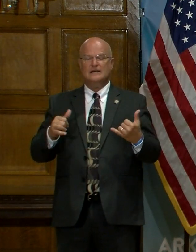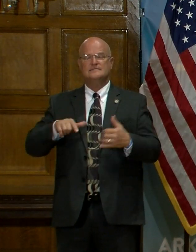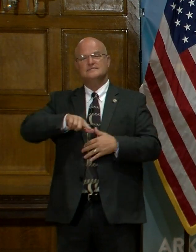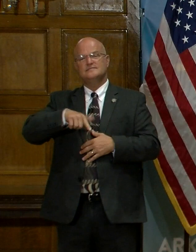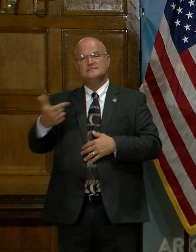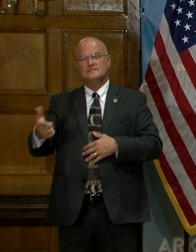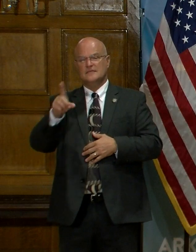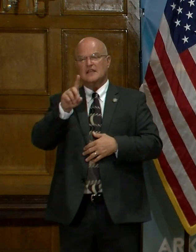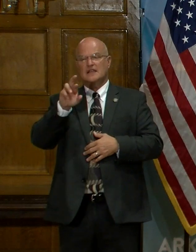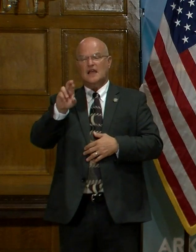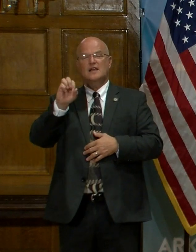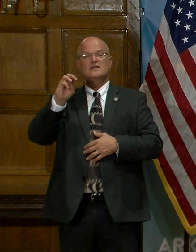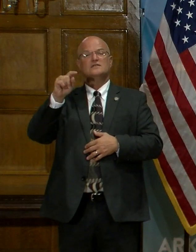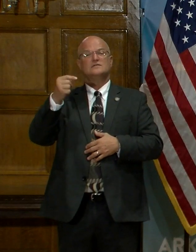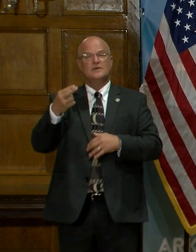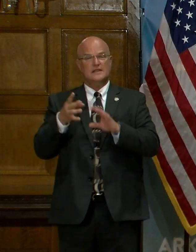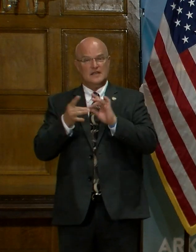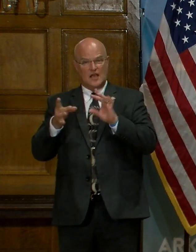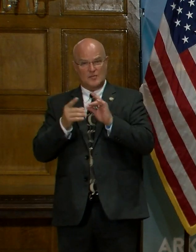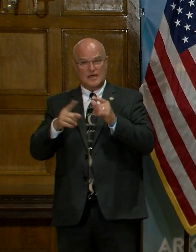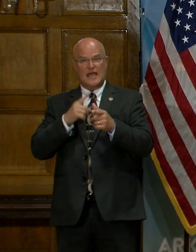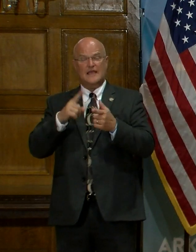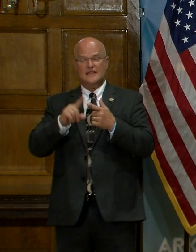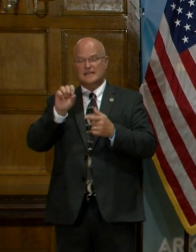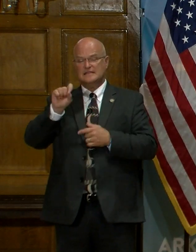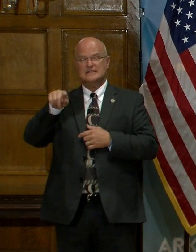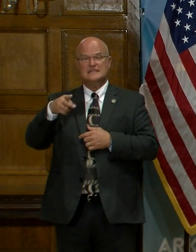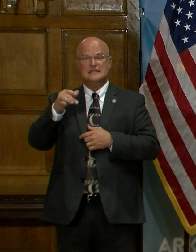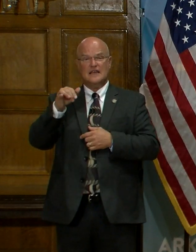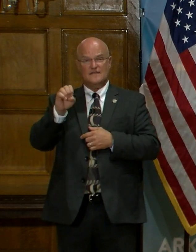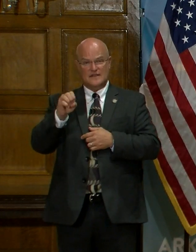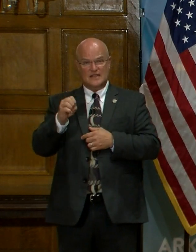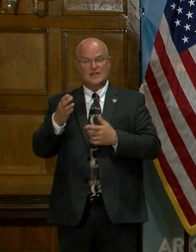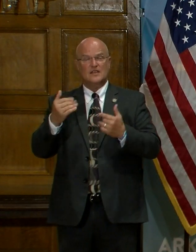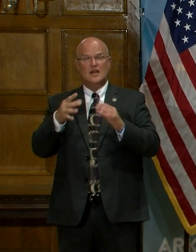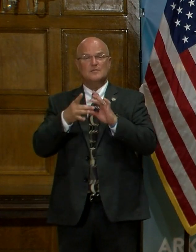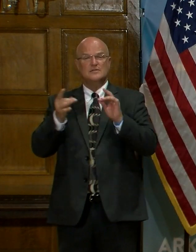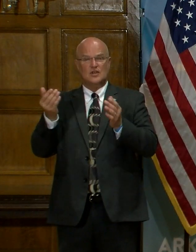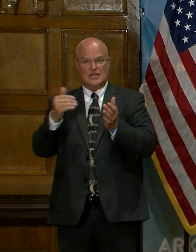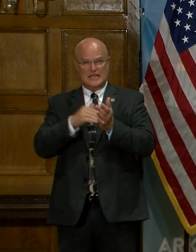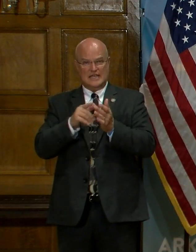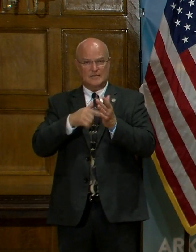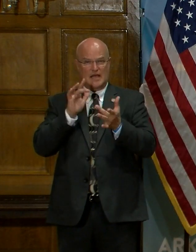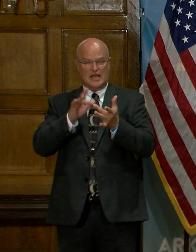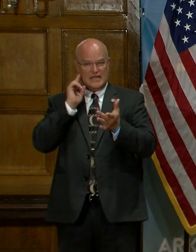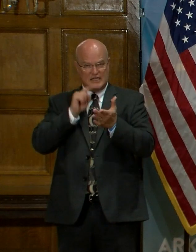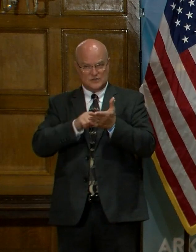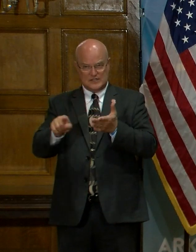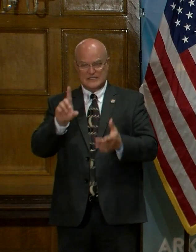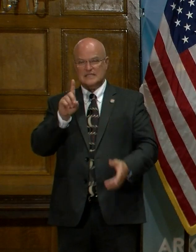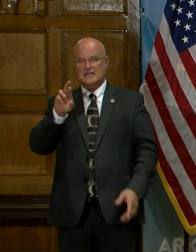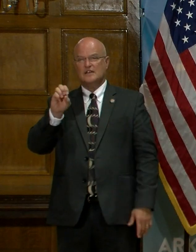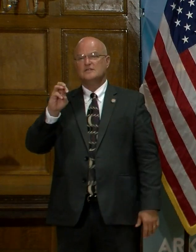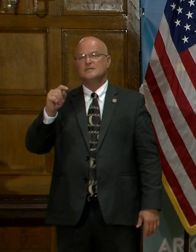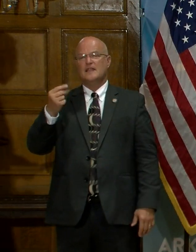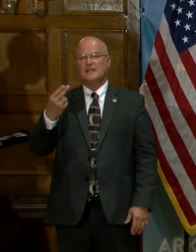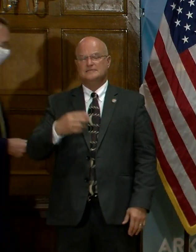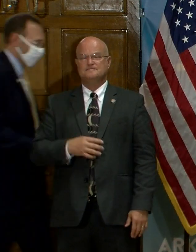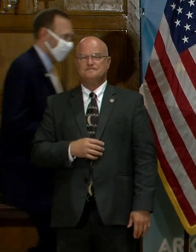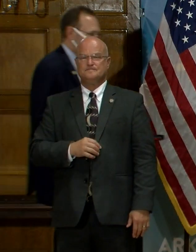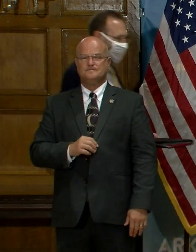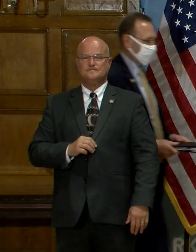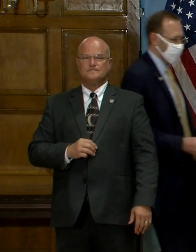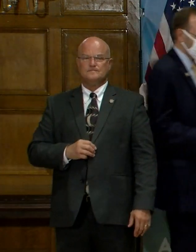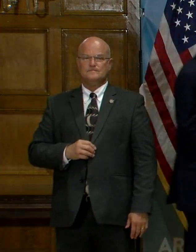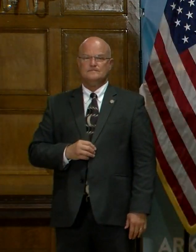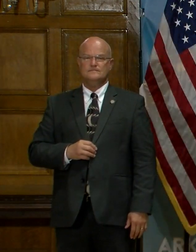invite Dr. Smith to make comments, and then Stephanie, if you could come and talk again about contact tracing. Dr. Smith.